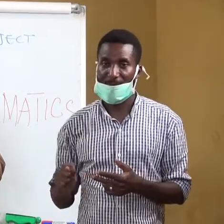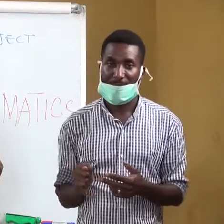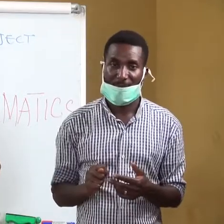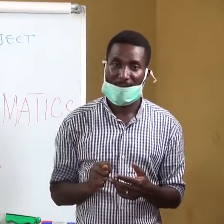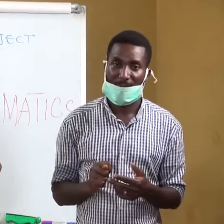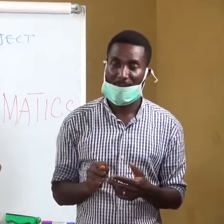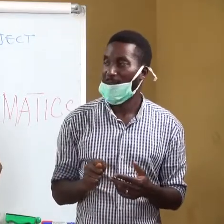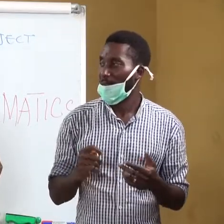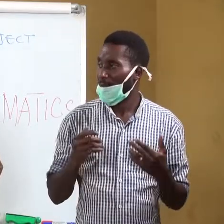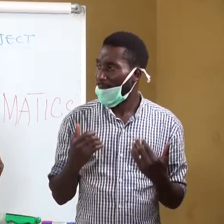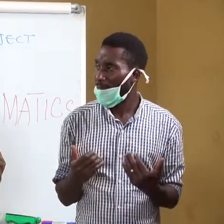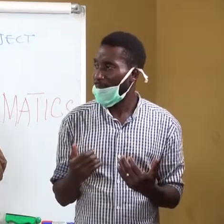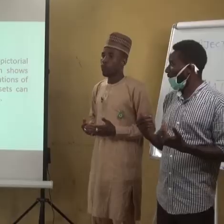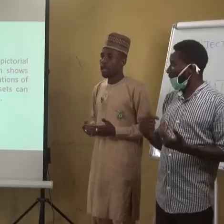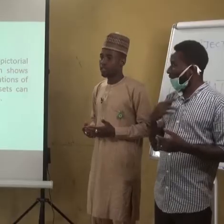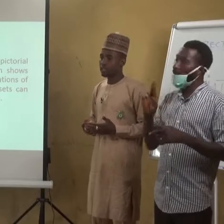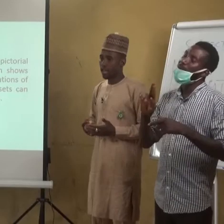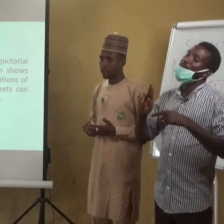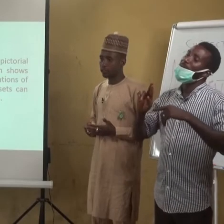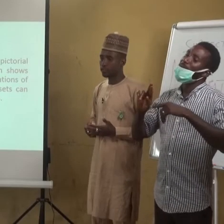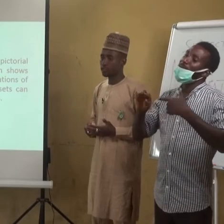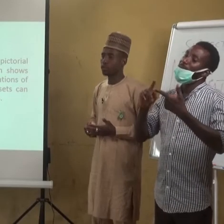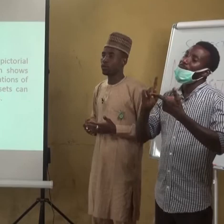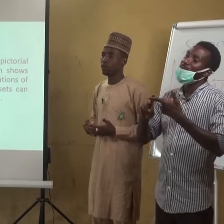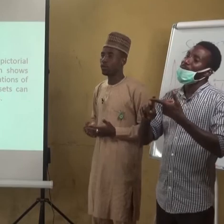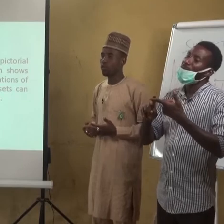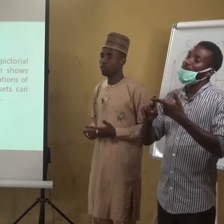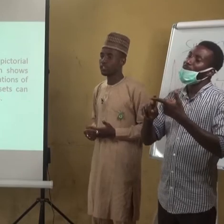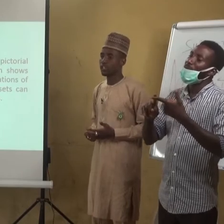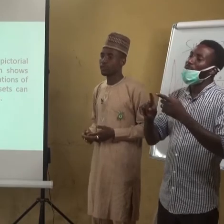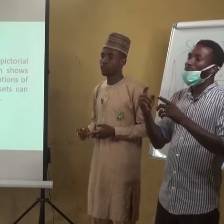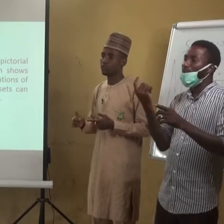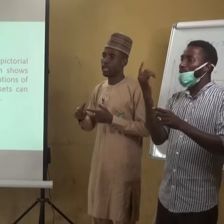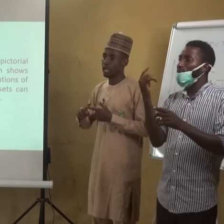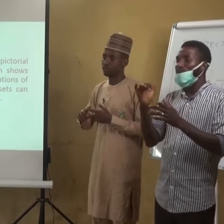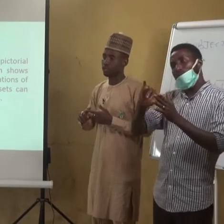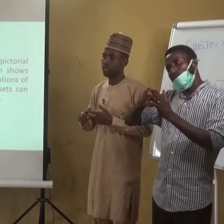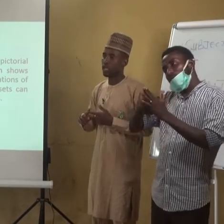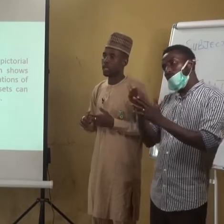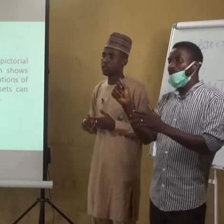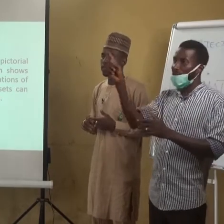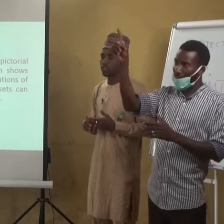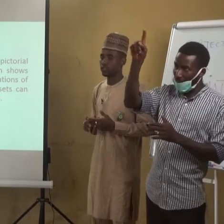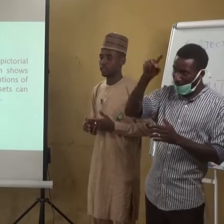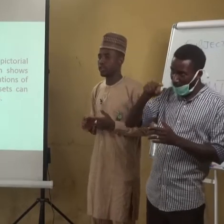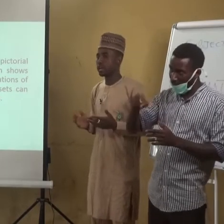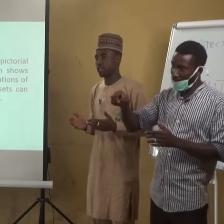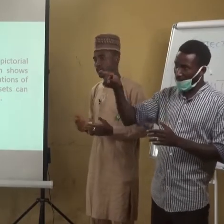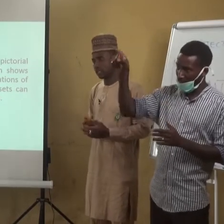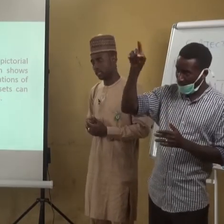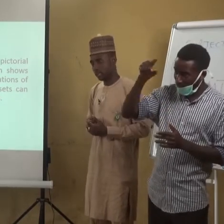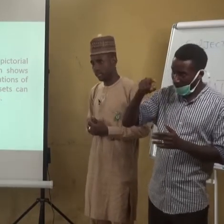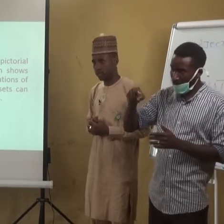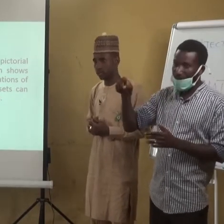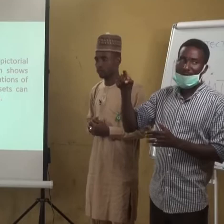the subsets. Where these circles or the oval shapes overlap, it means there is